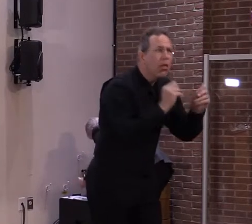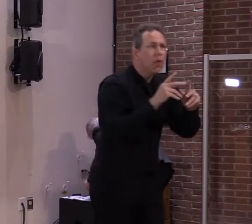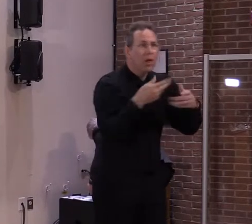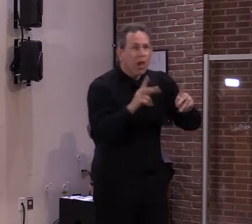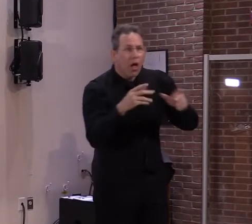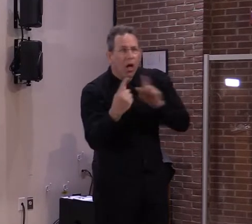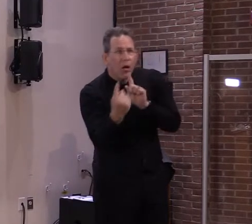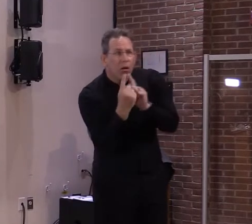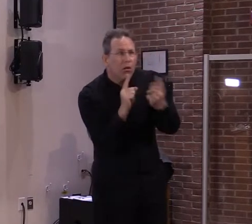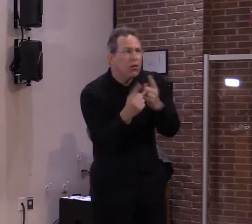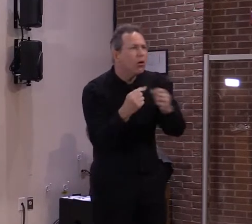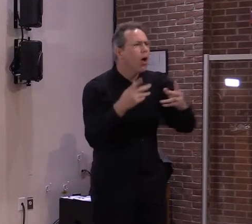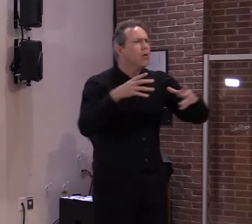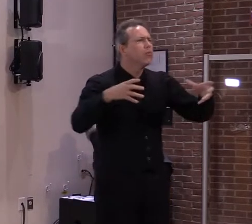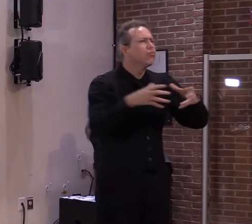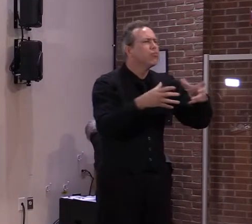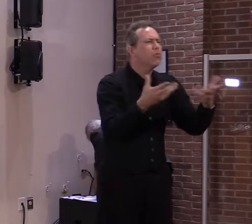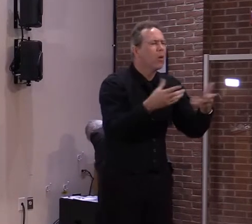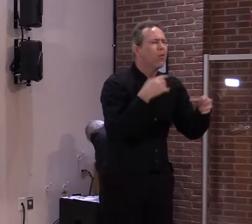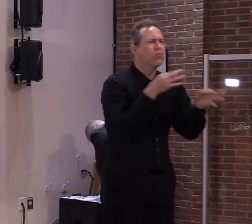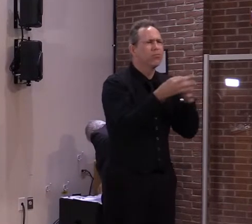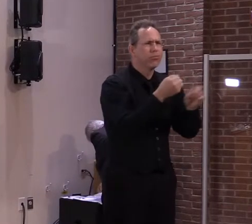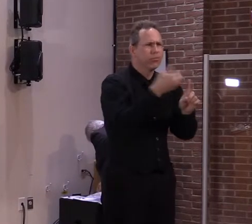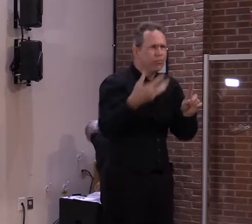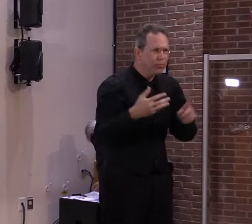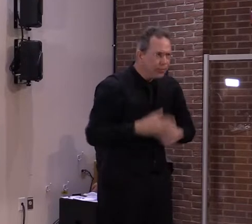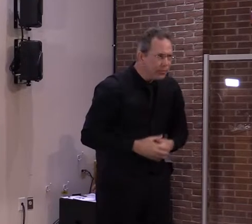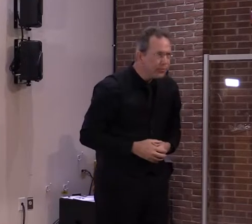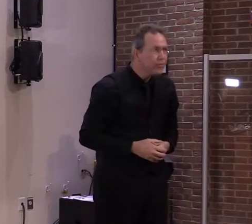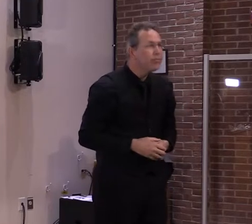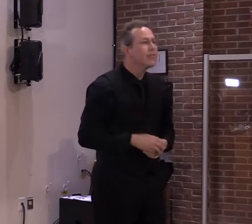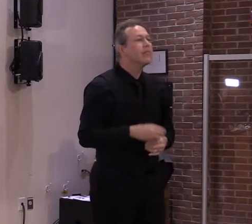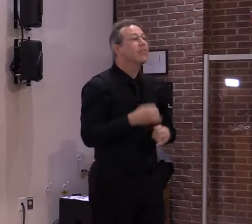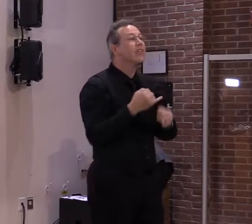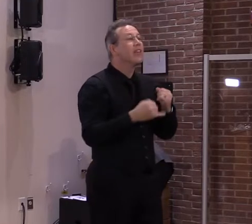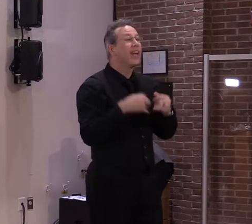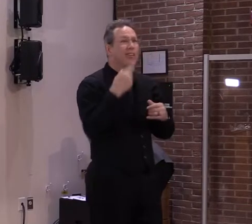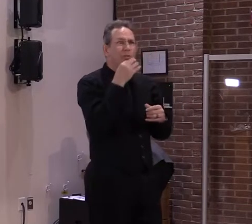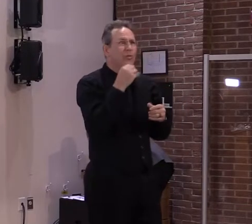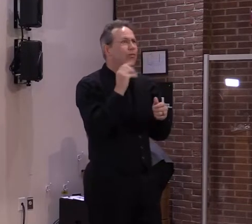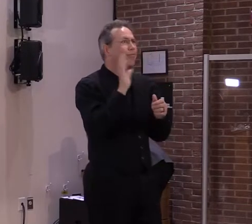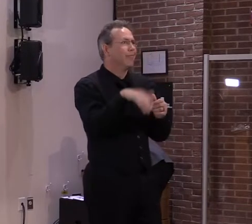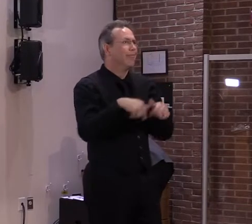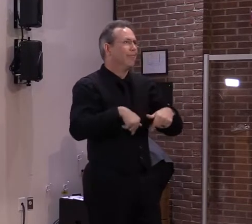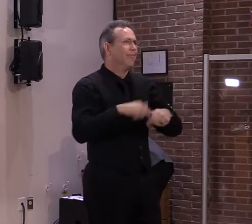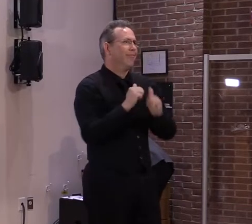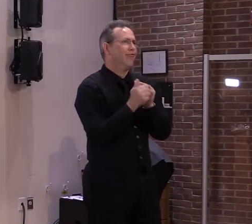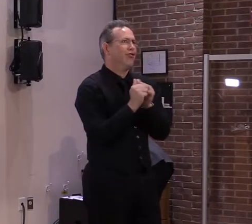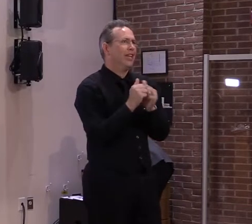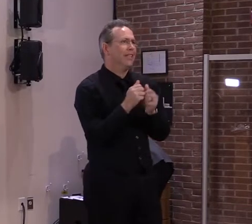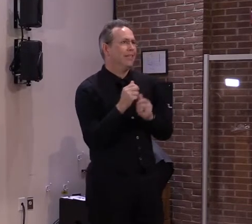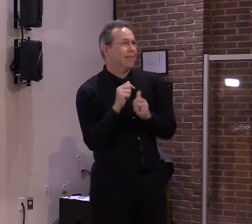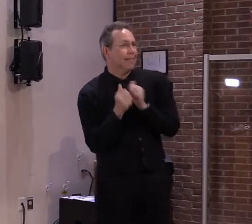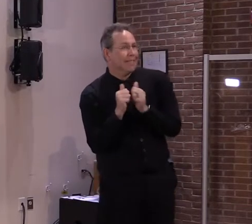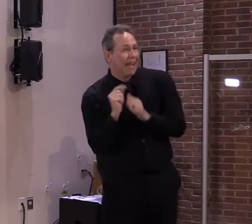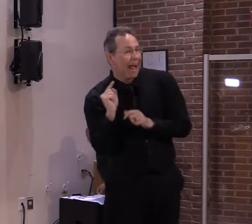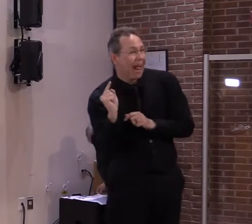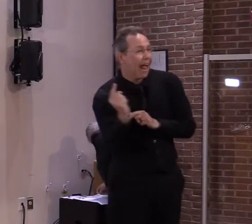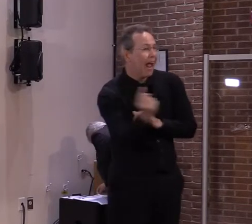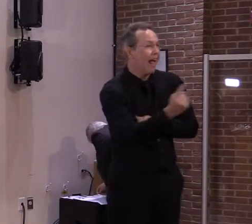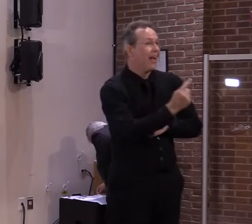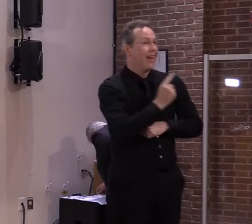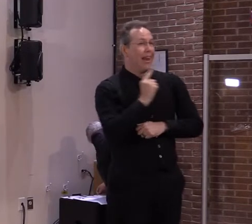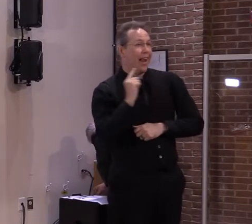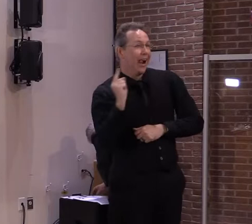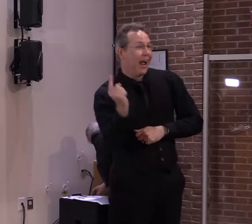of this very long and difficult race, and this plan shows how we'll finish strong. But I want to be really